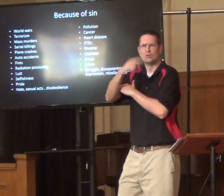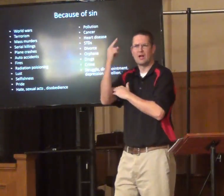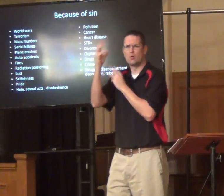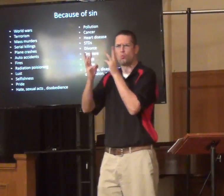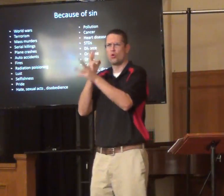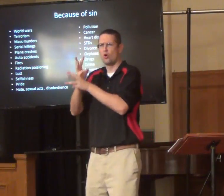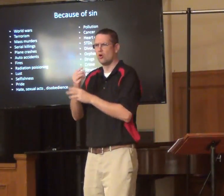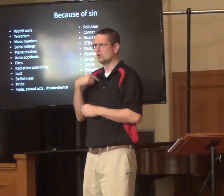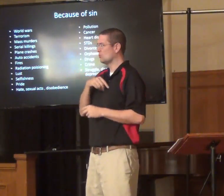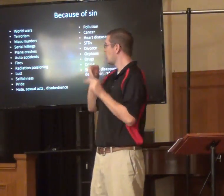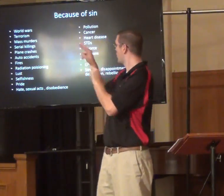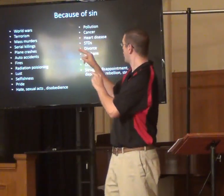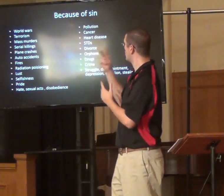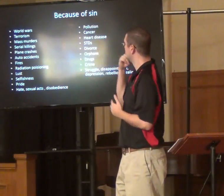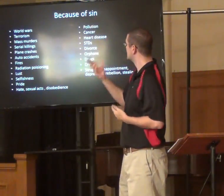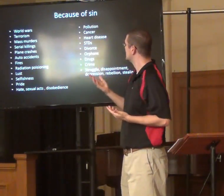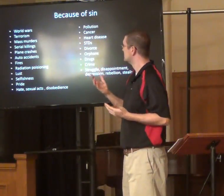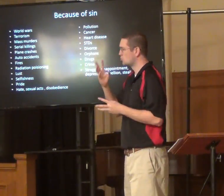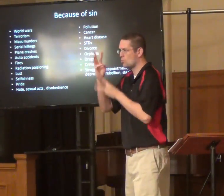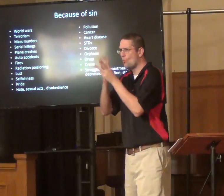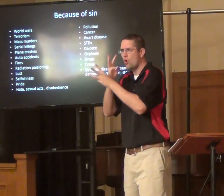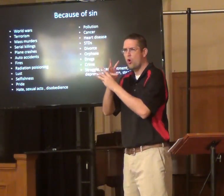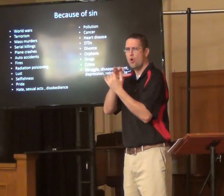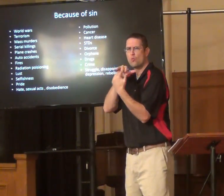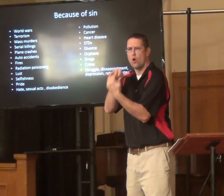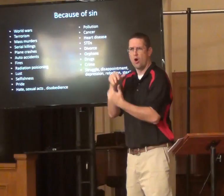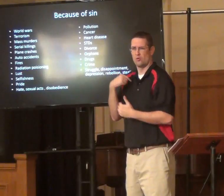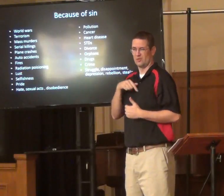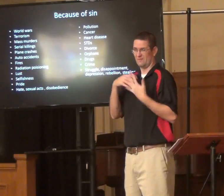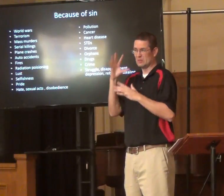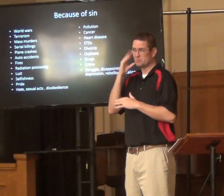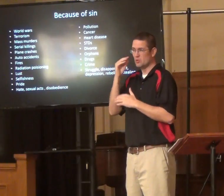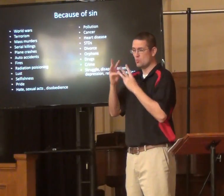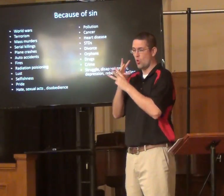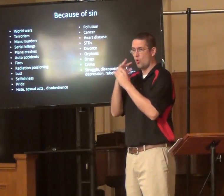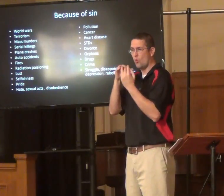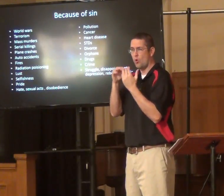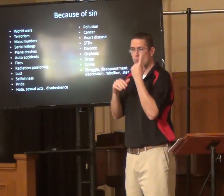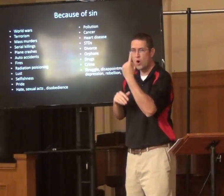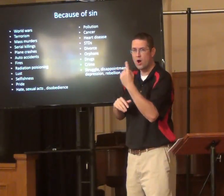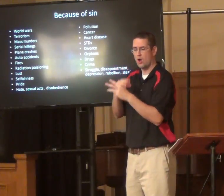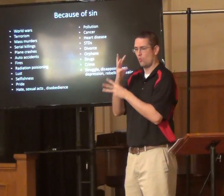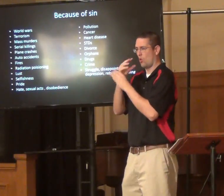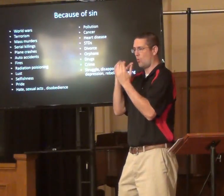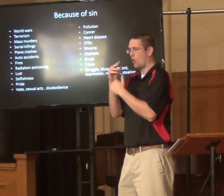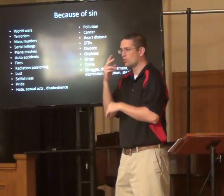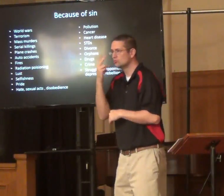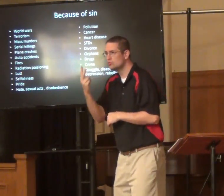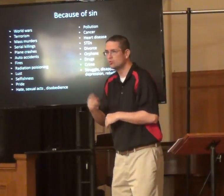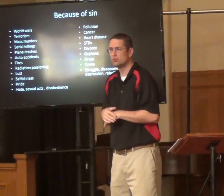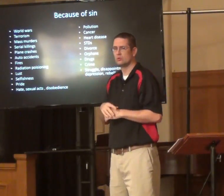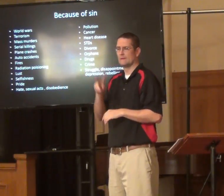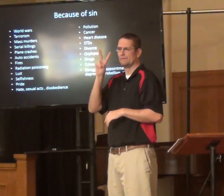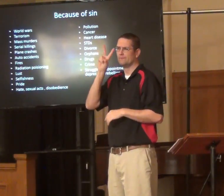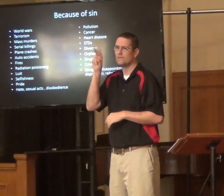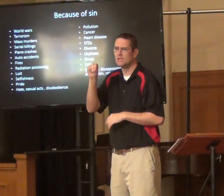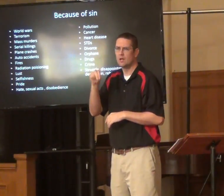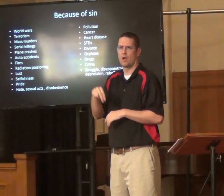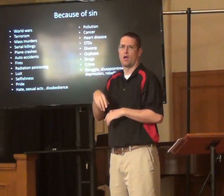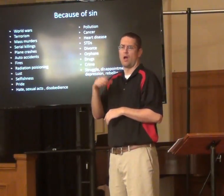So let's look at the world today. Let's look right now. What do we see? We see world wars. We've already experienced World War I, World War